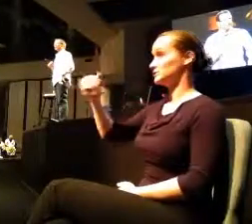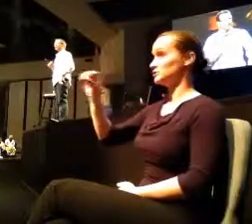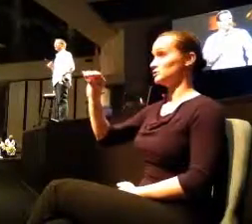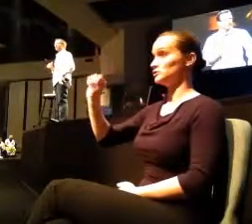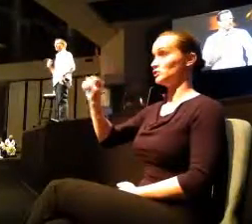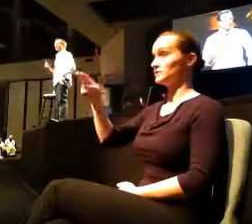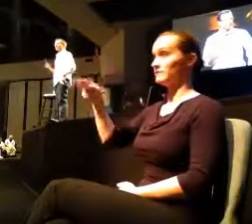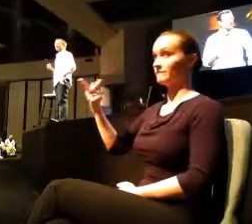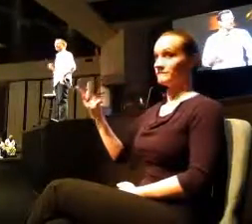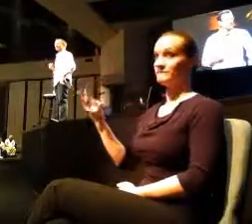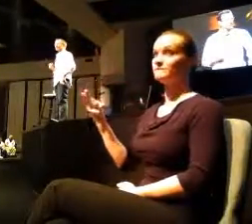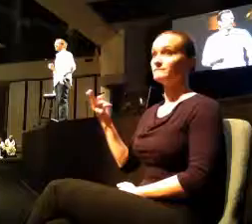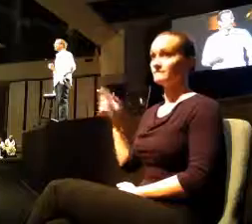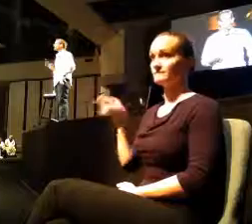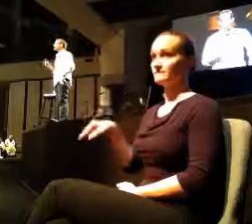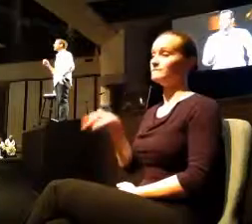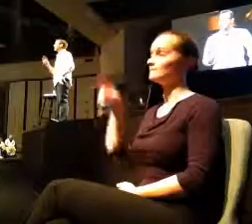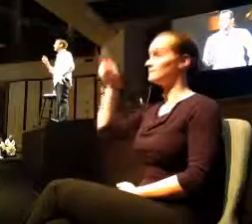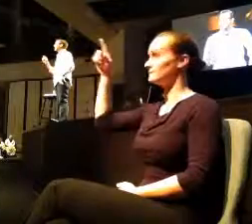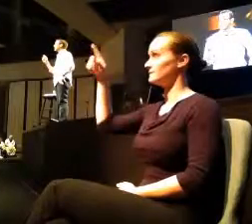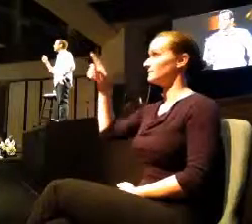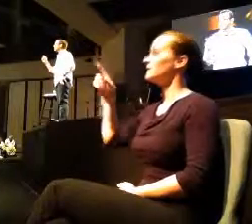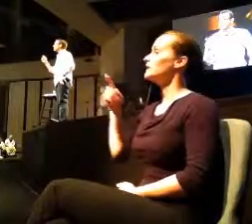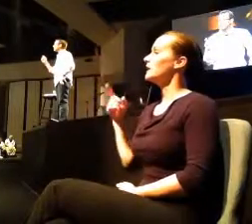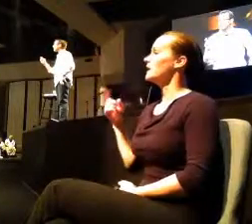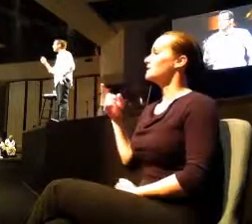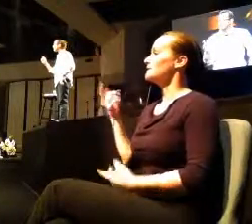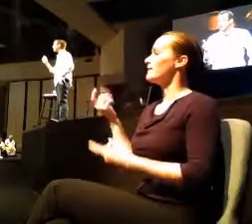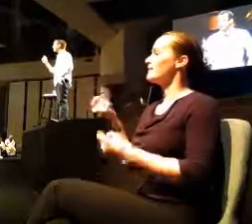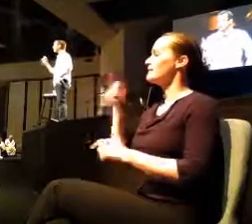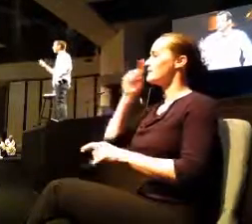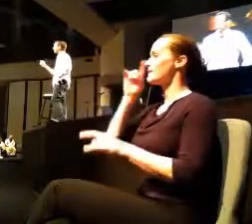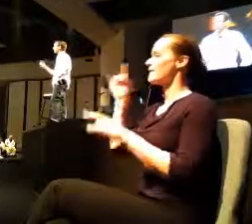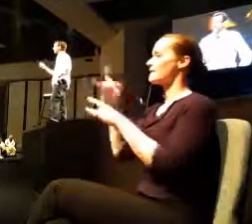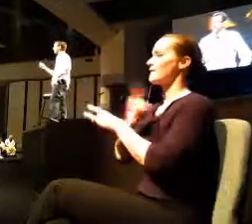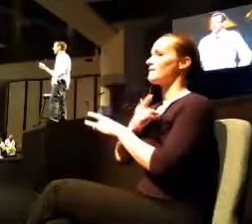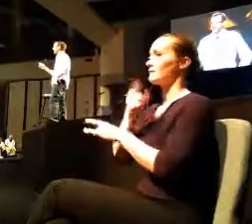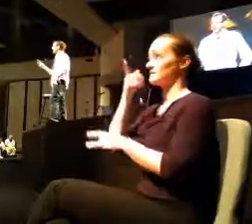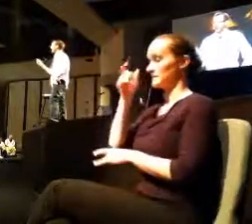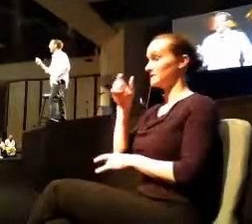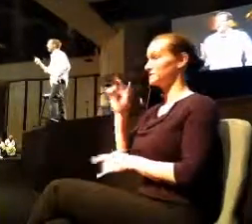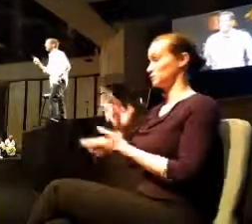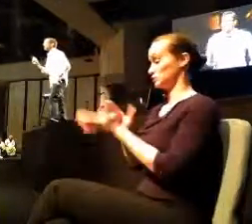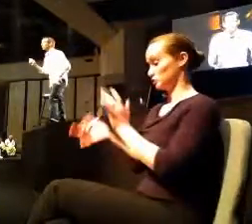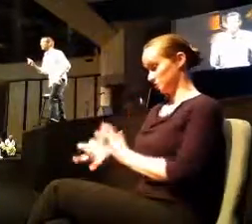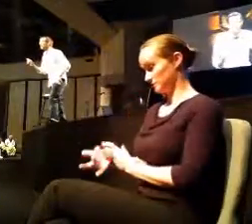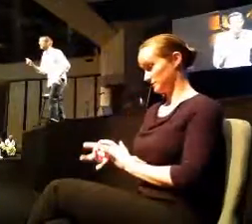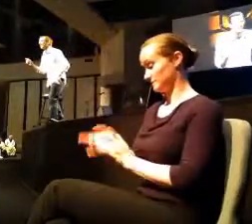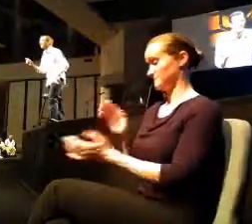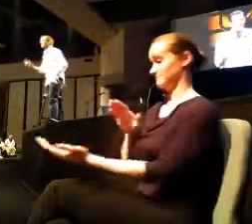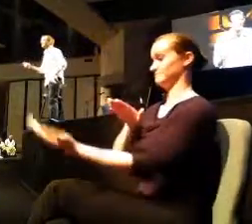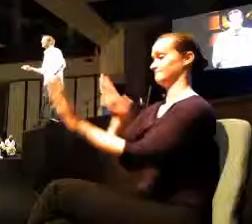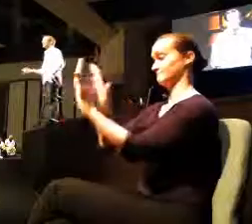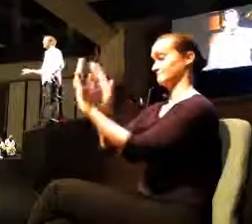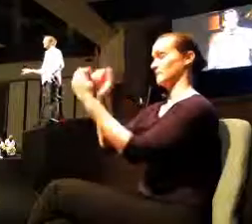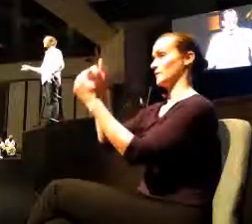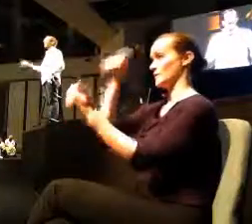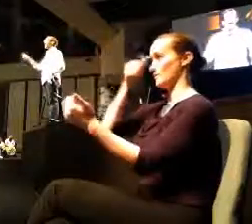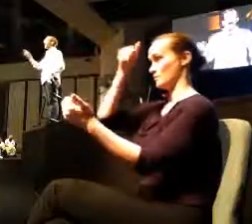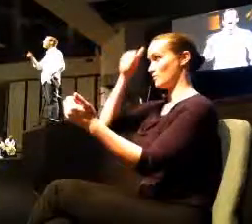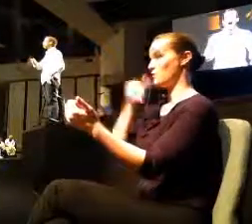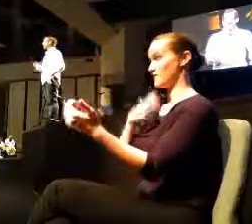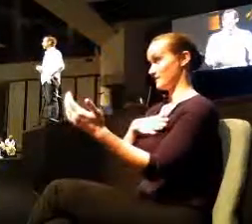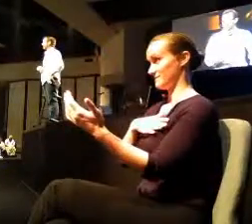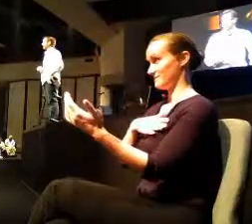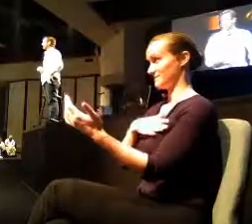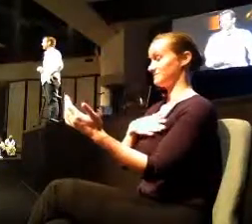of this story in the New Testament is that Jesus encounters this woman in Sychar, and this woman is the